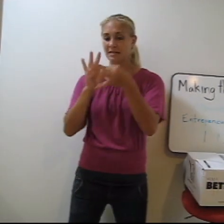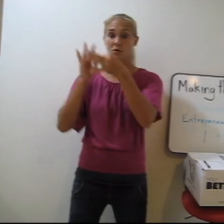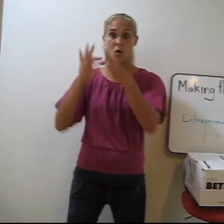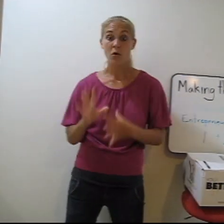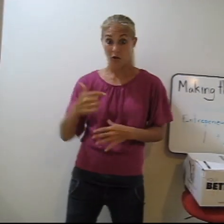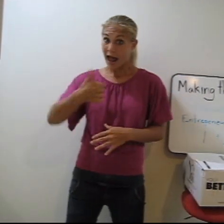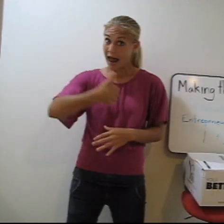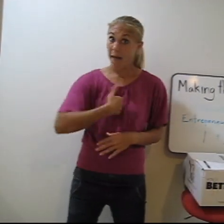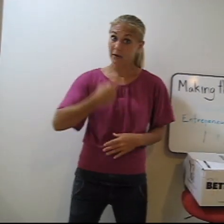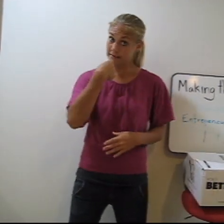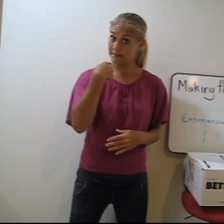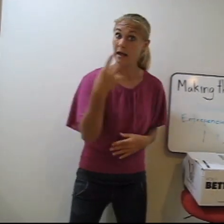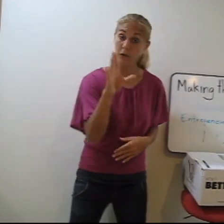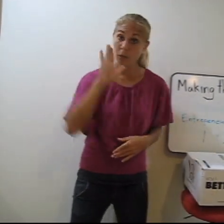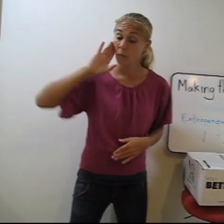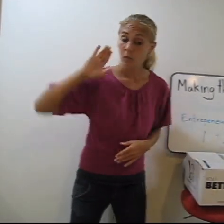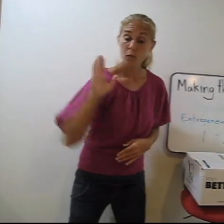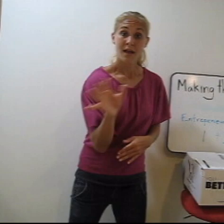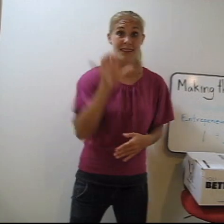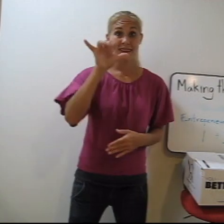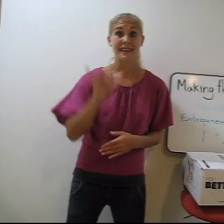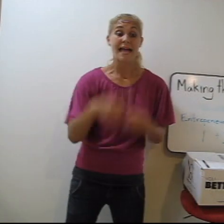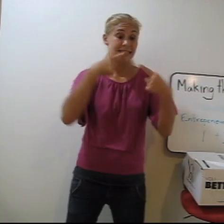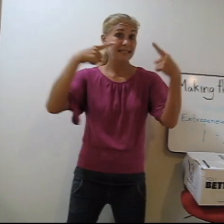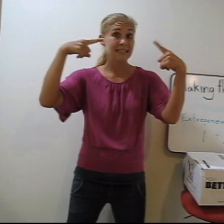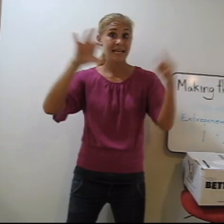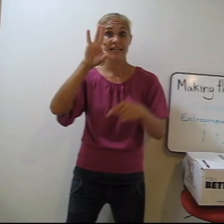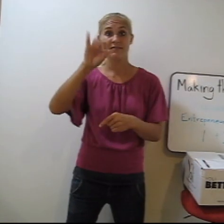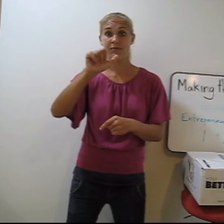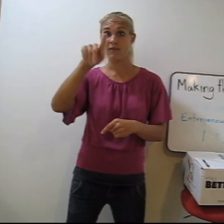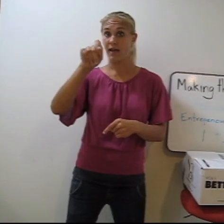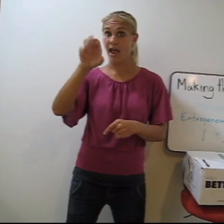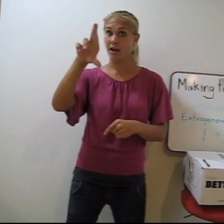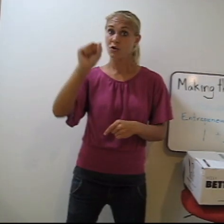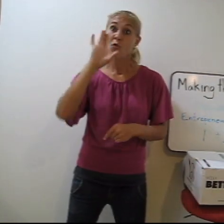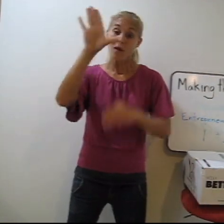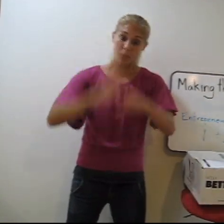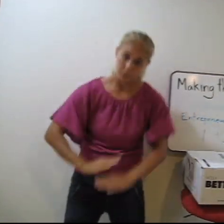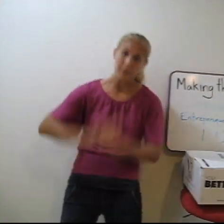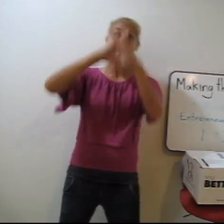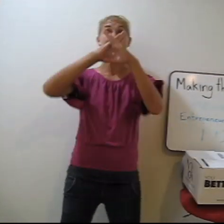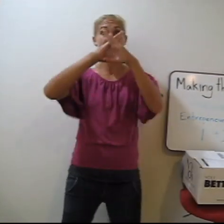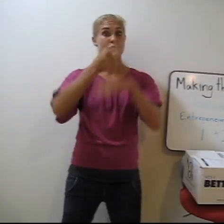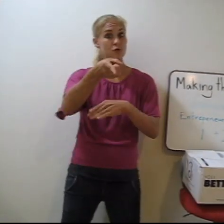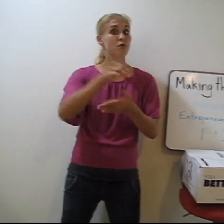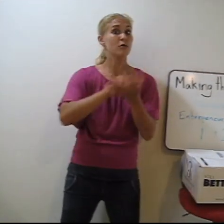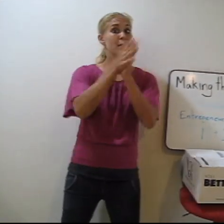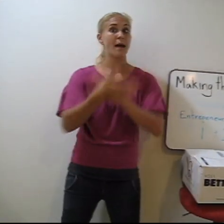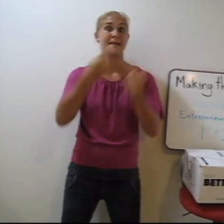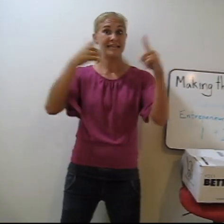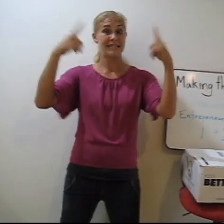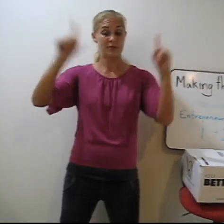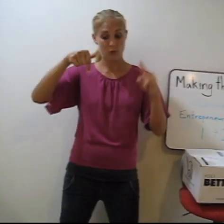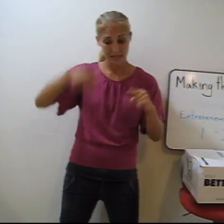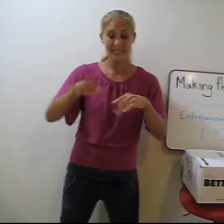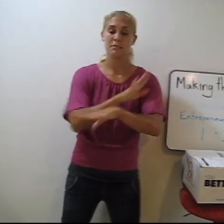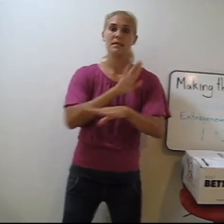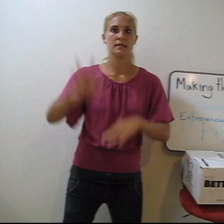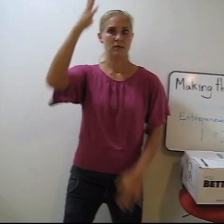far as to say those success factors will be your greatest inhibitors to your being able to be successful in this field. Why?